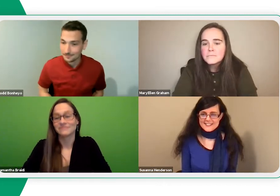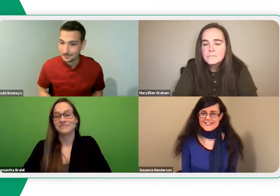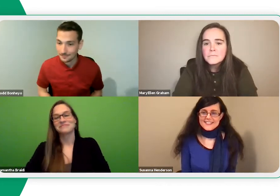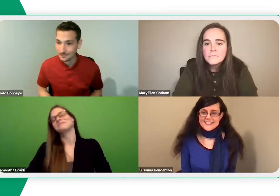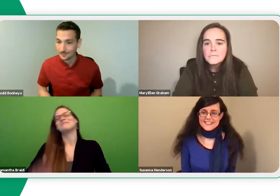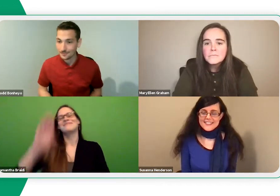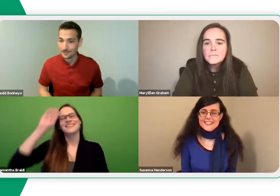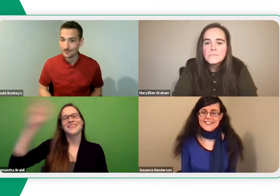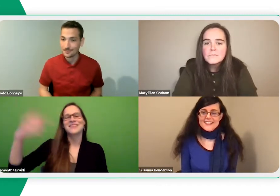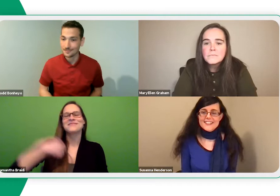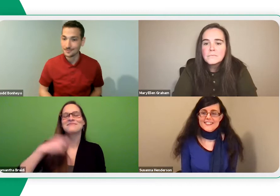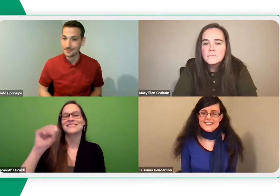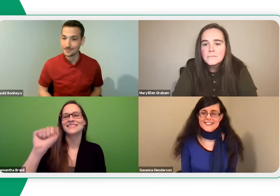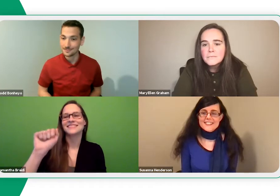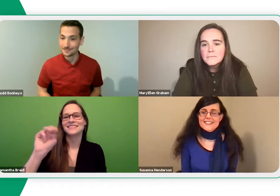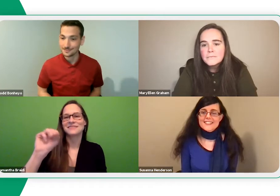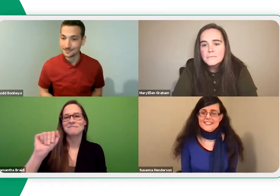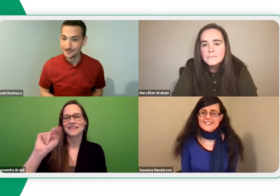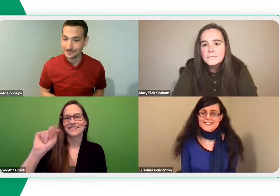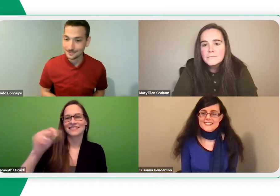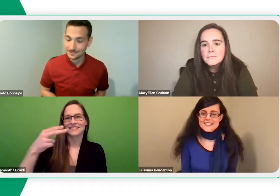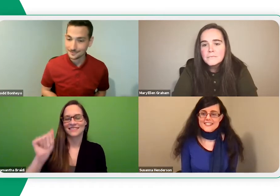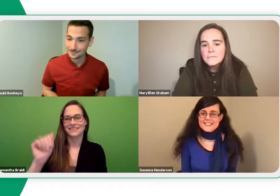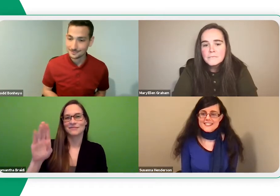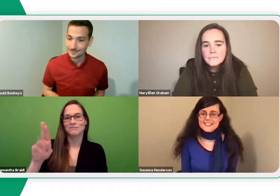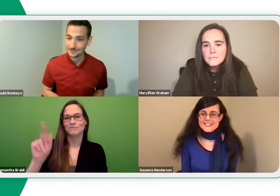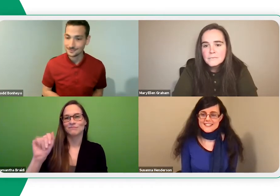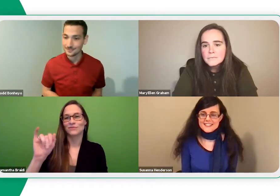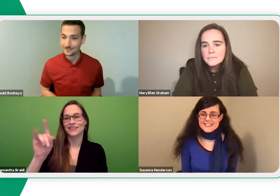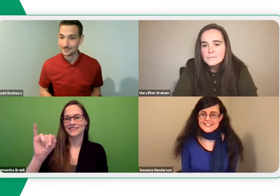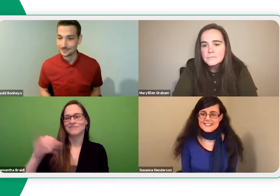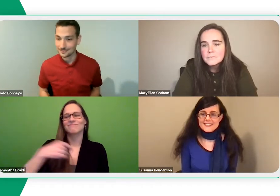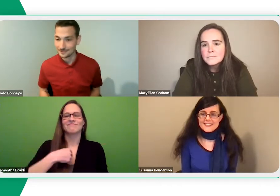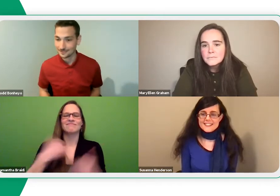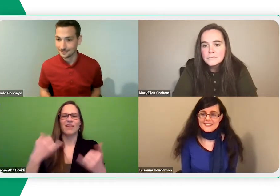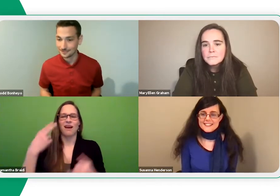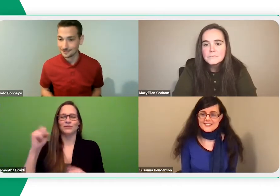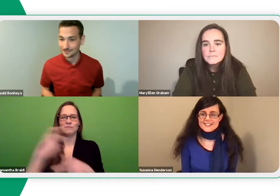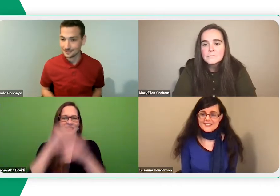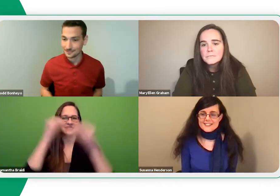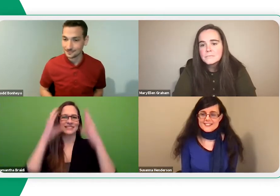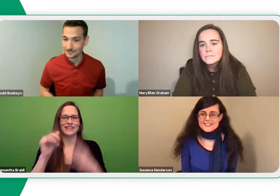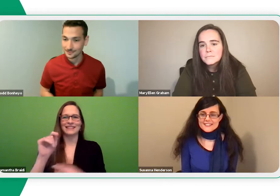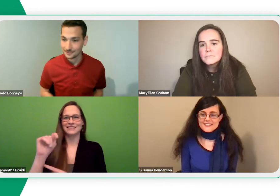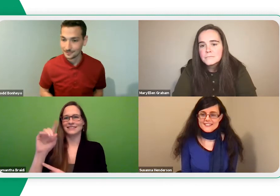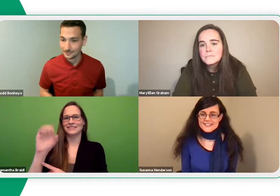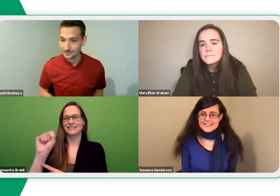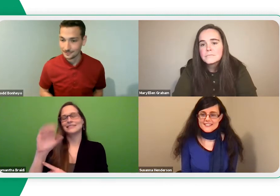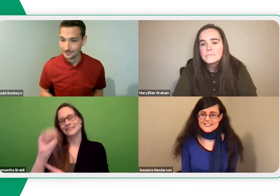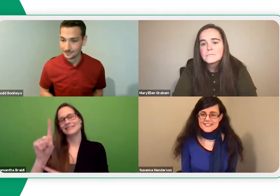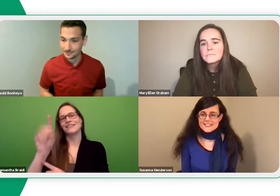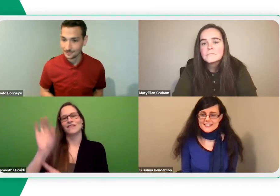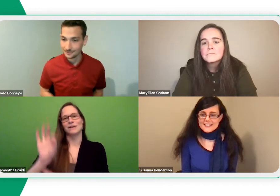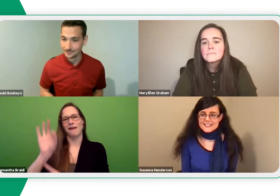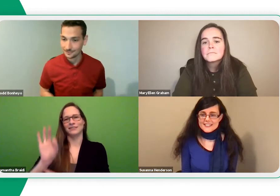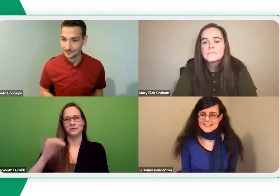personal finance. We'll start with you, Sam. Good evening, folks. I am Samantha Brady.